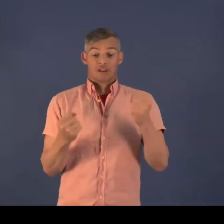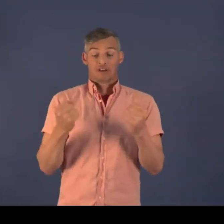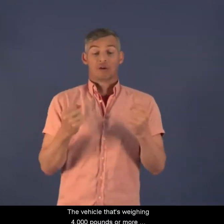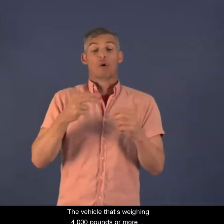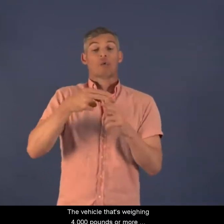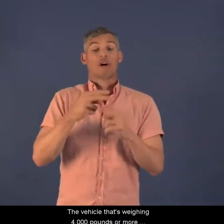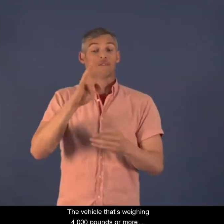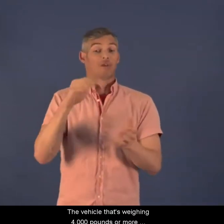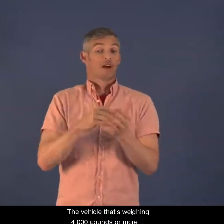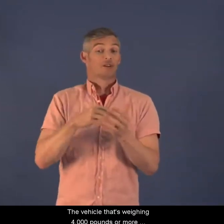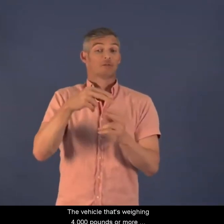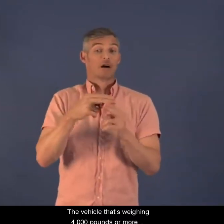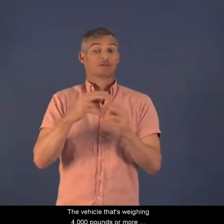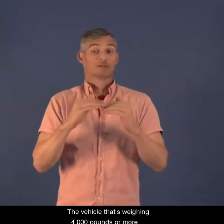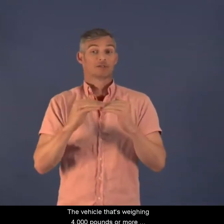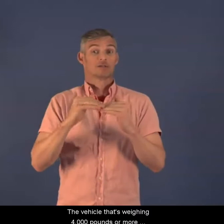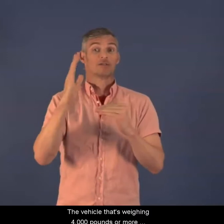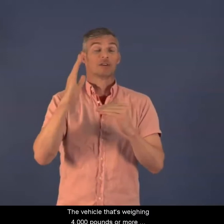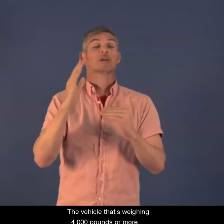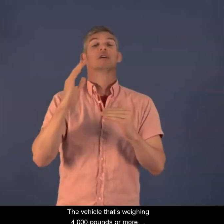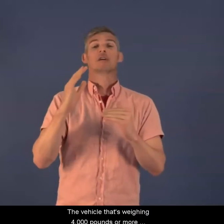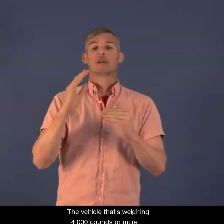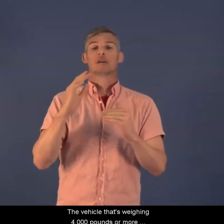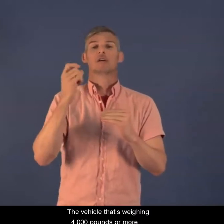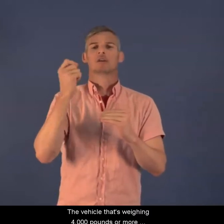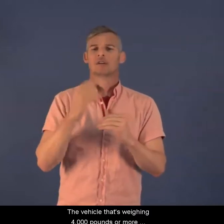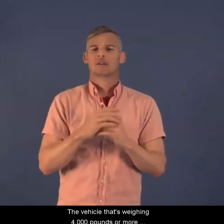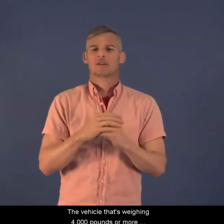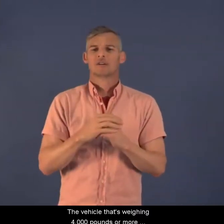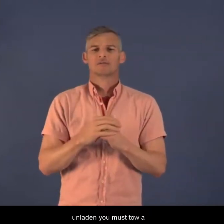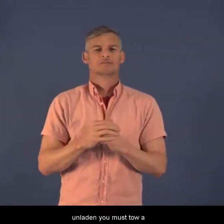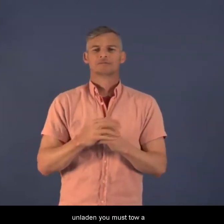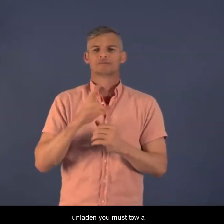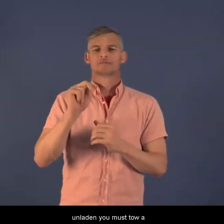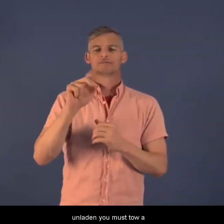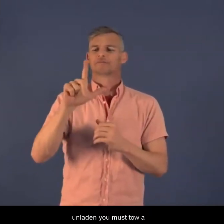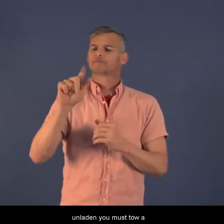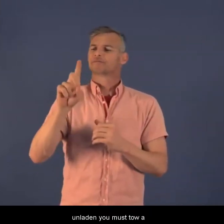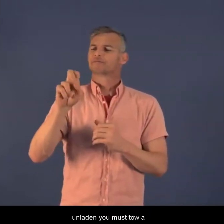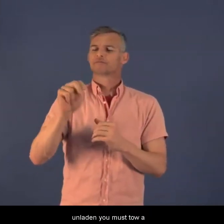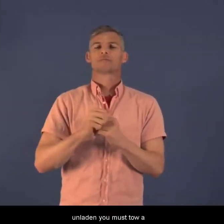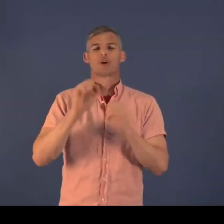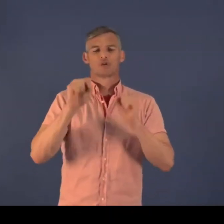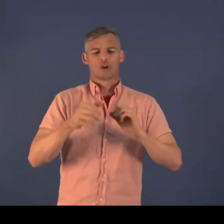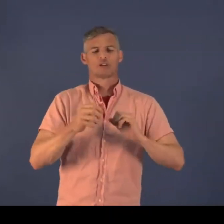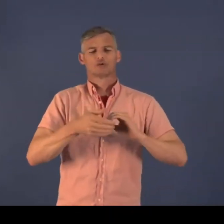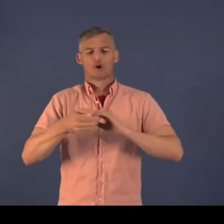With a vehicle that's weighing 4,000 pounds or more unladen, you must tow a